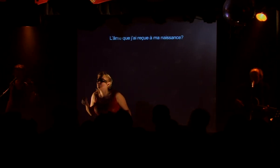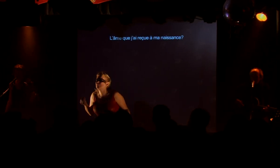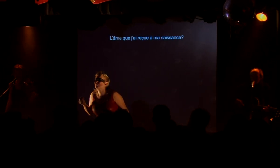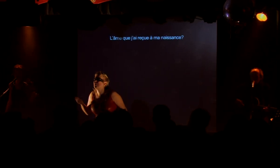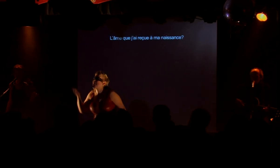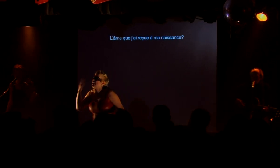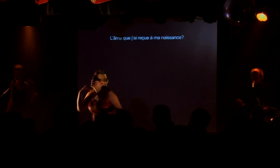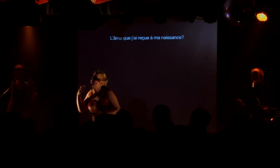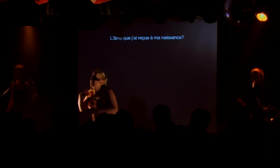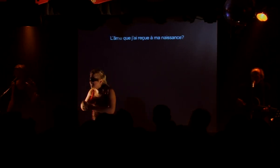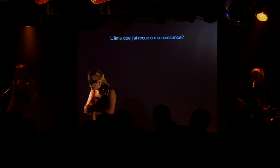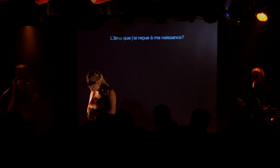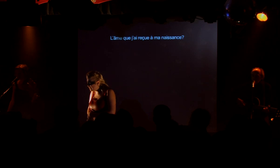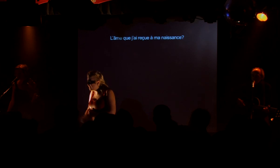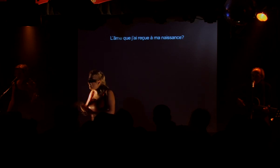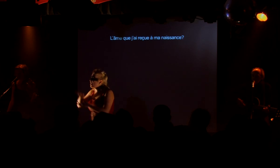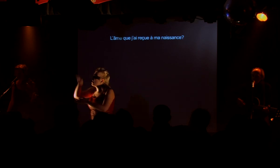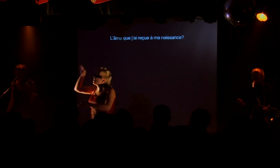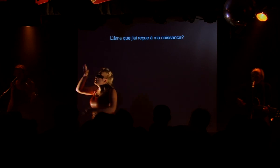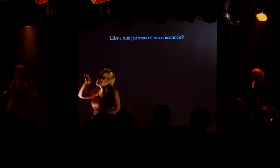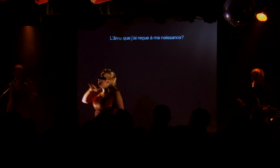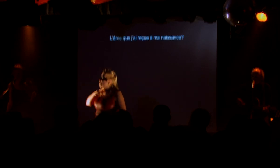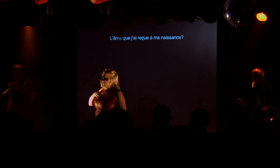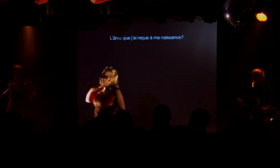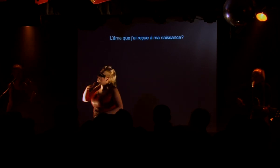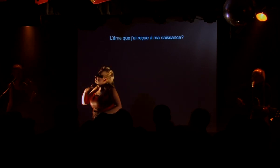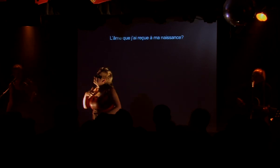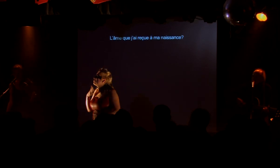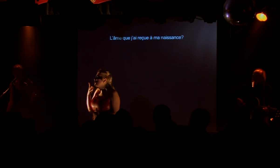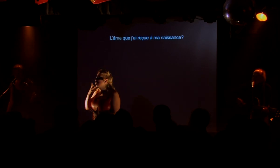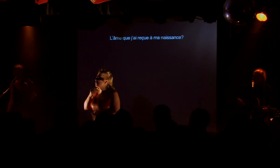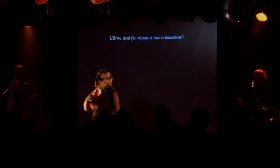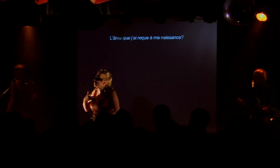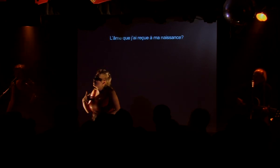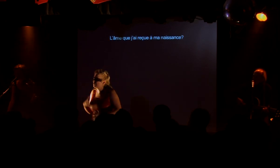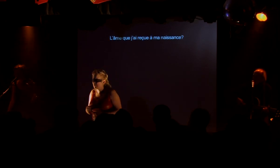'âme que j'ai reçue à ma naissance